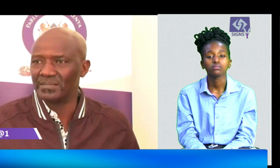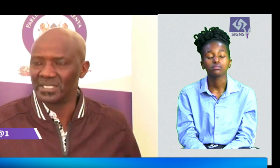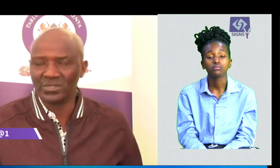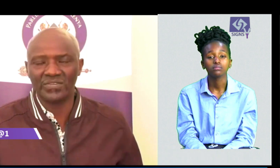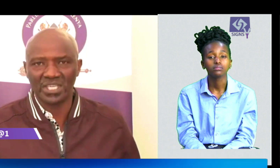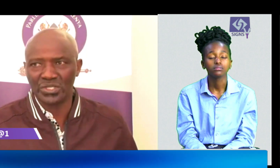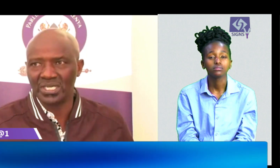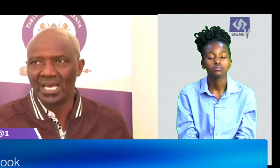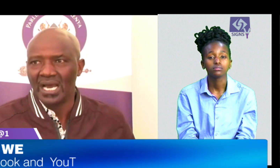the Minister of Education